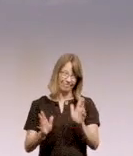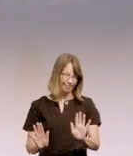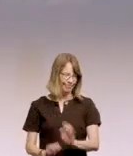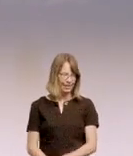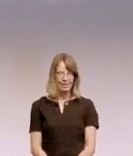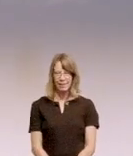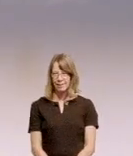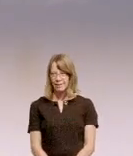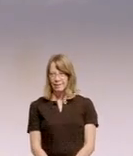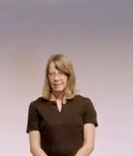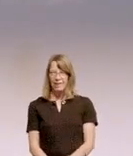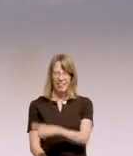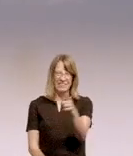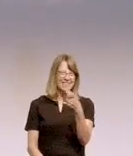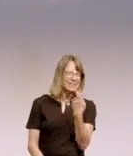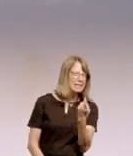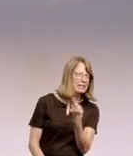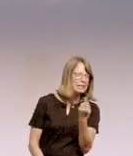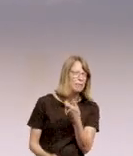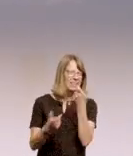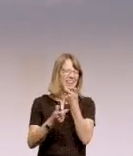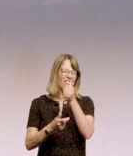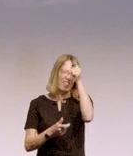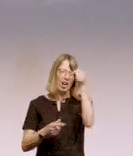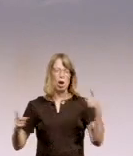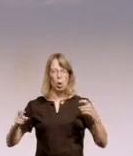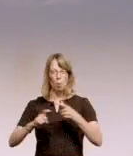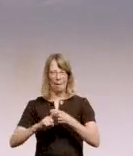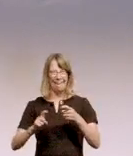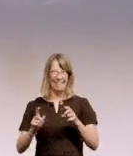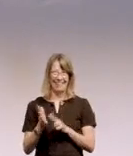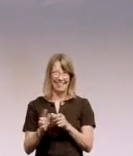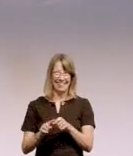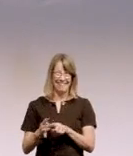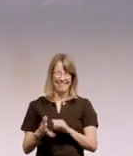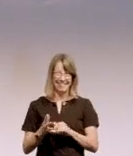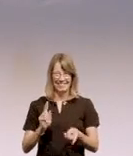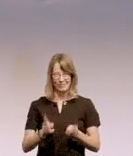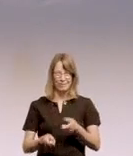There's clearly someone in the crowd who knows the scheme and knows how complicated it can be.